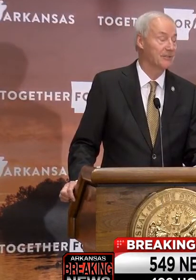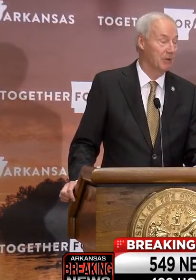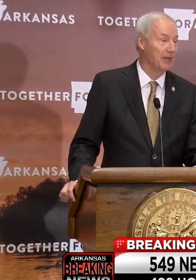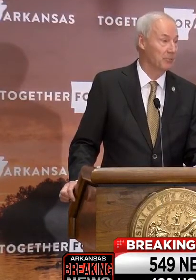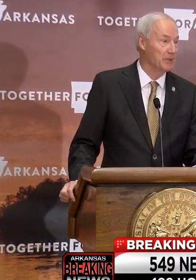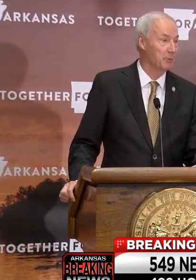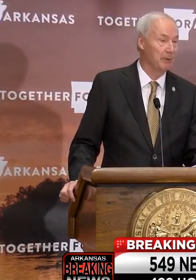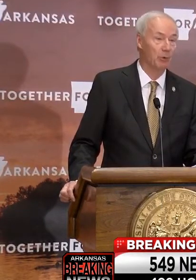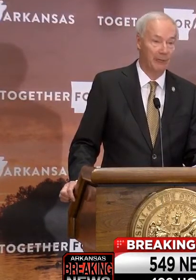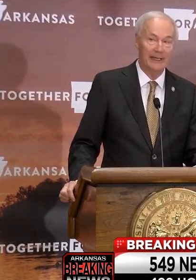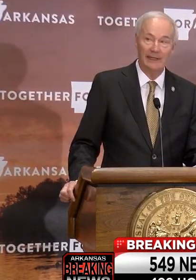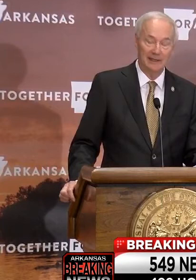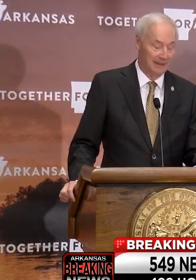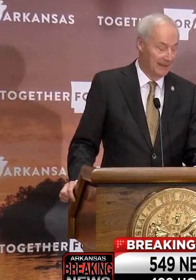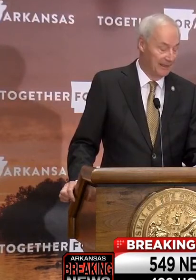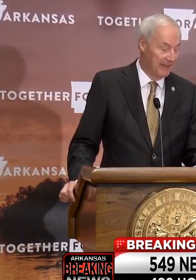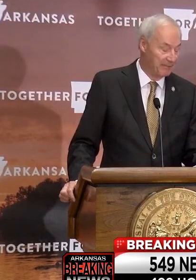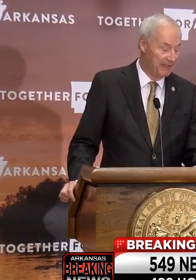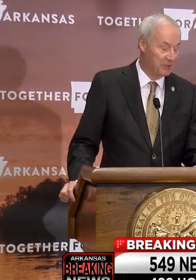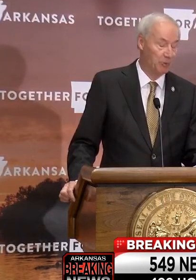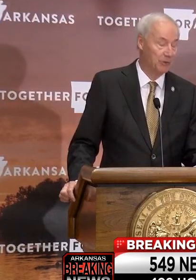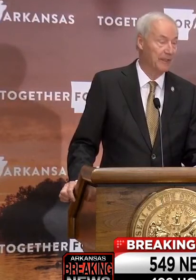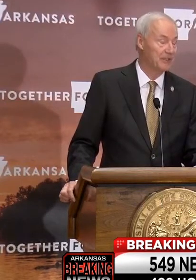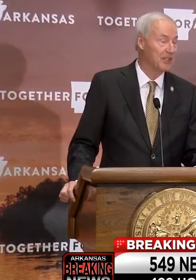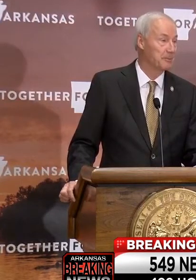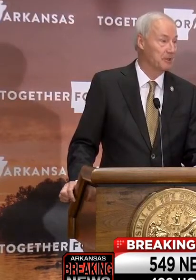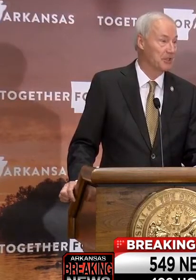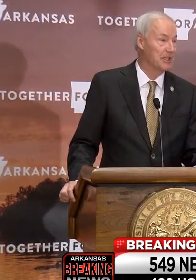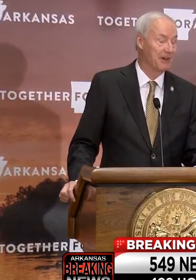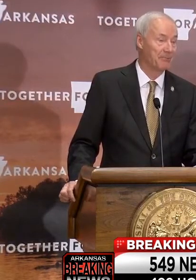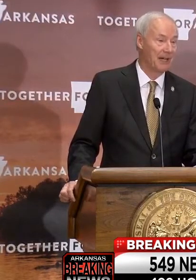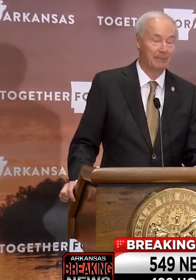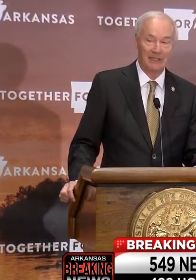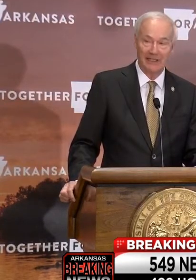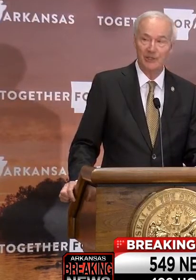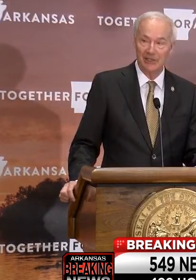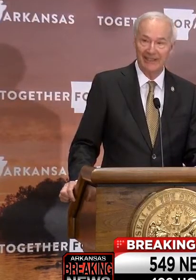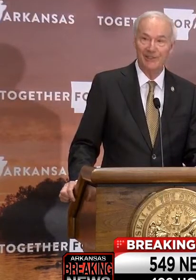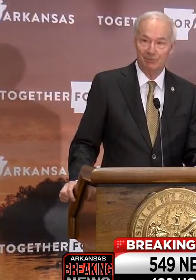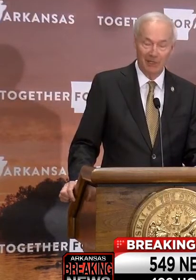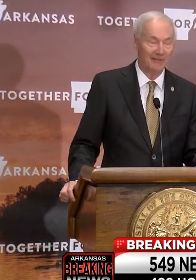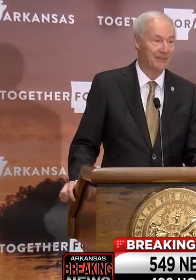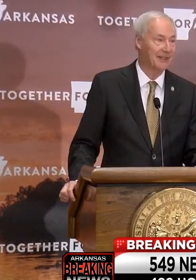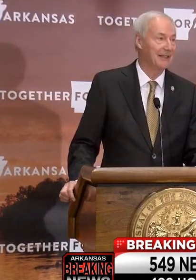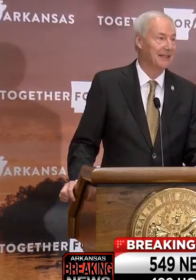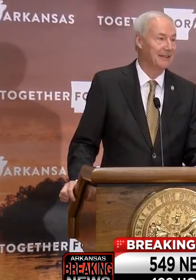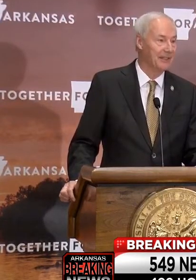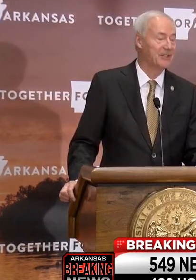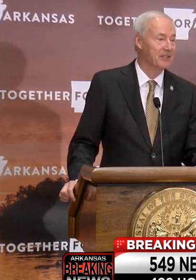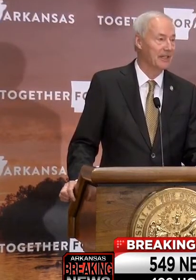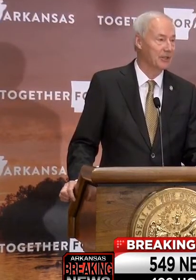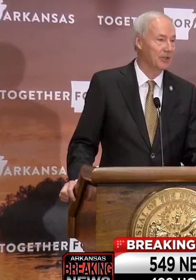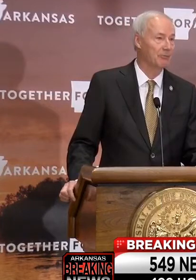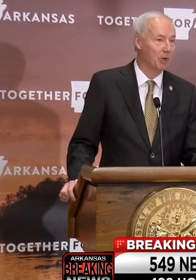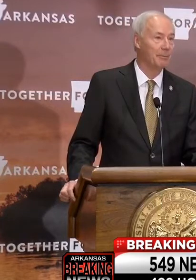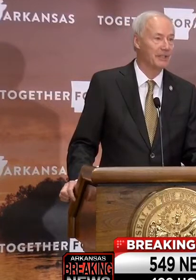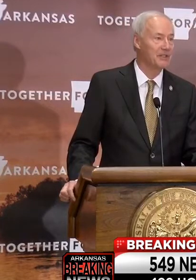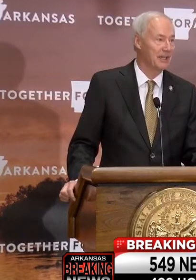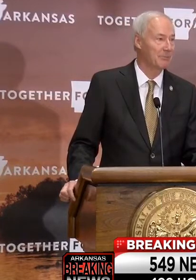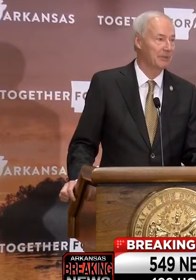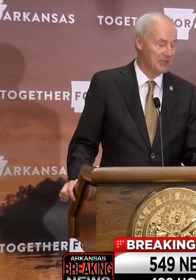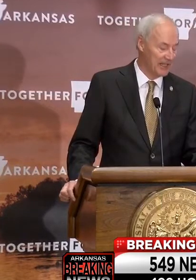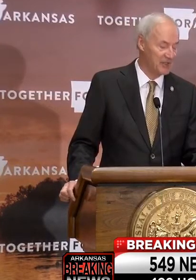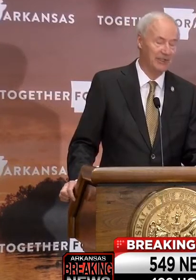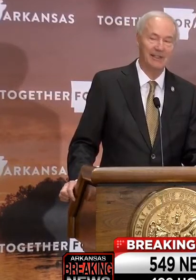180,000 this month, which we will make, that means that we're doing 6% of our population each month. This is a good,